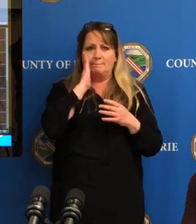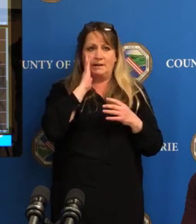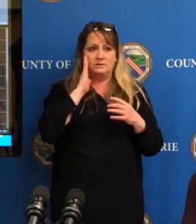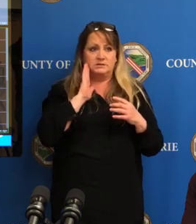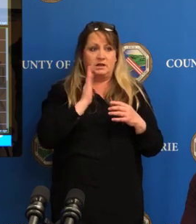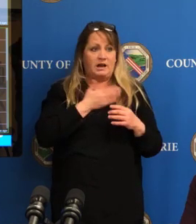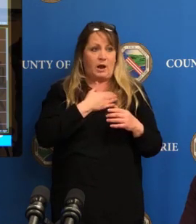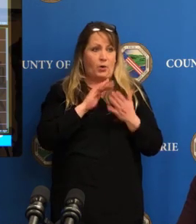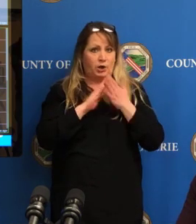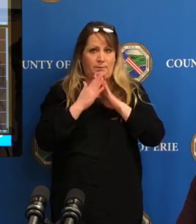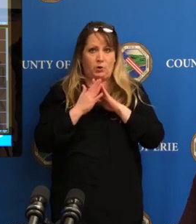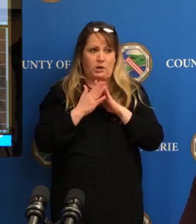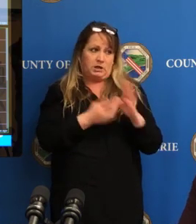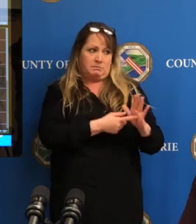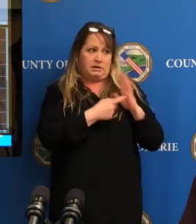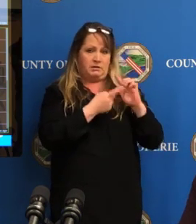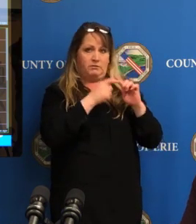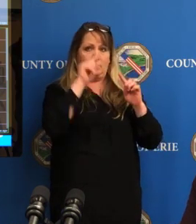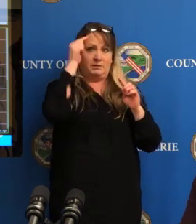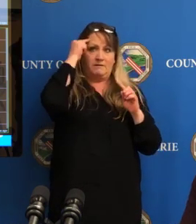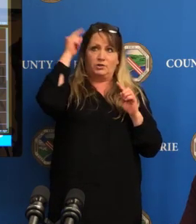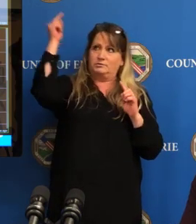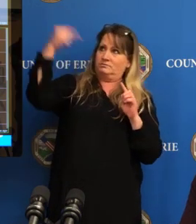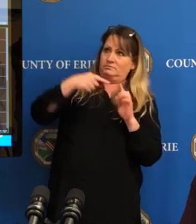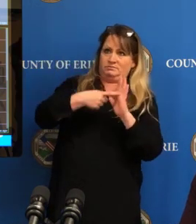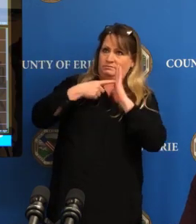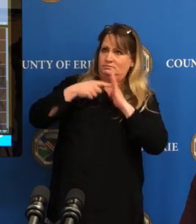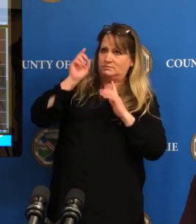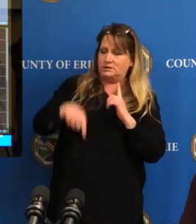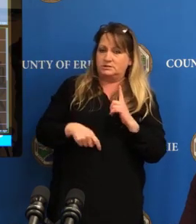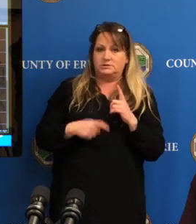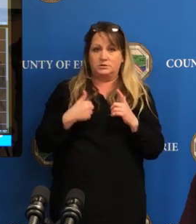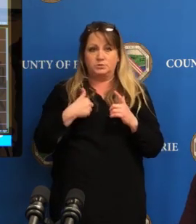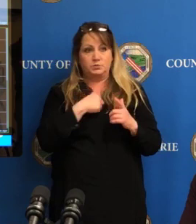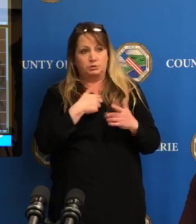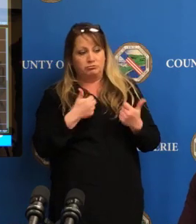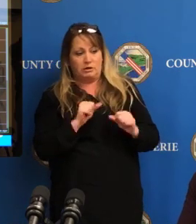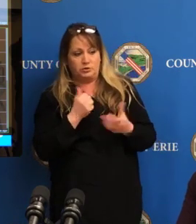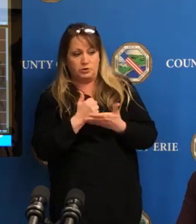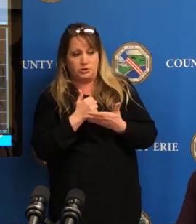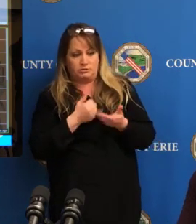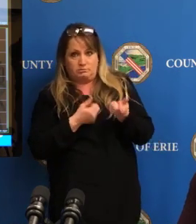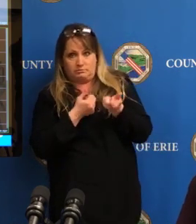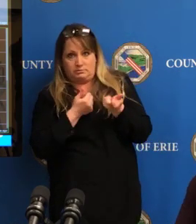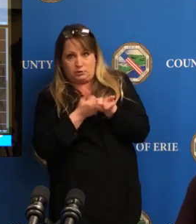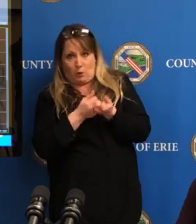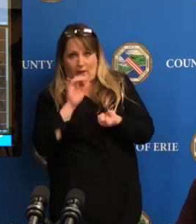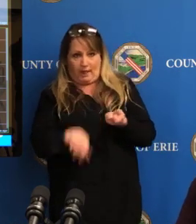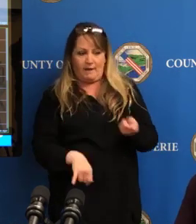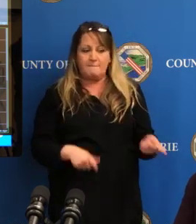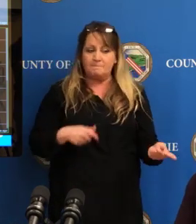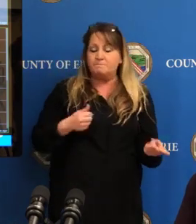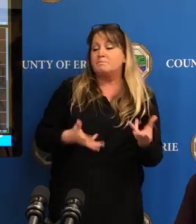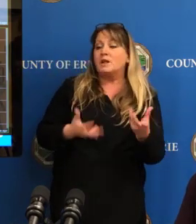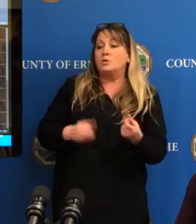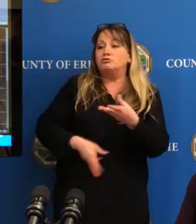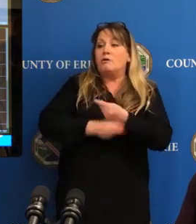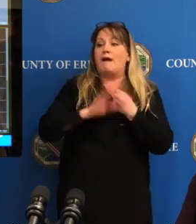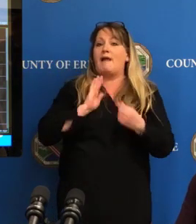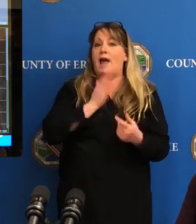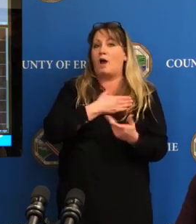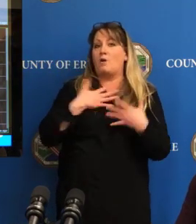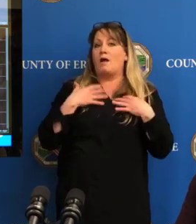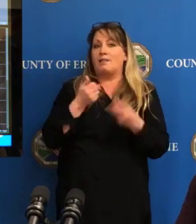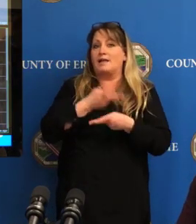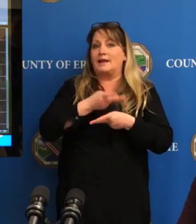community as mandated by New York State, and we're doing what we can to help support that. Right, and I just want to add, our healthcare systems are